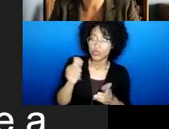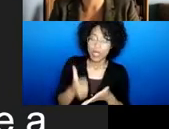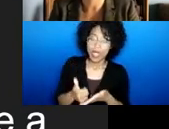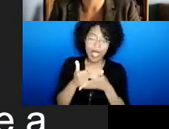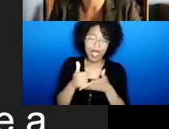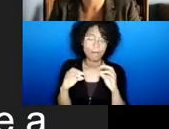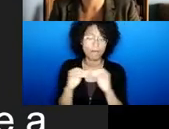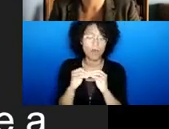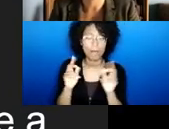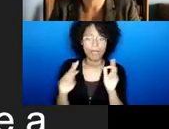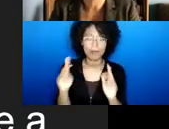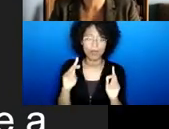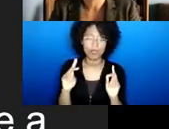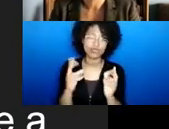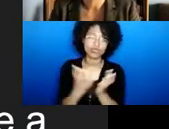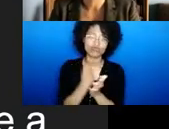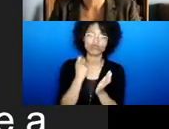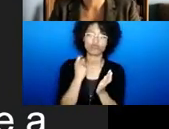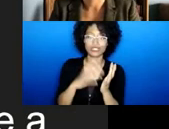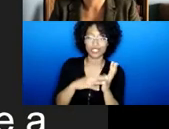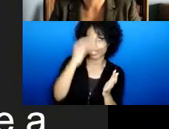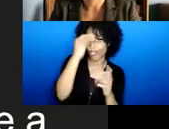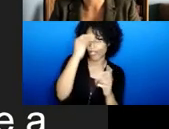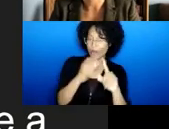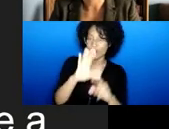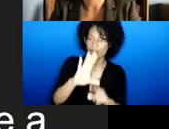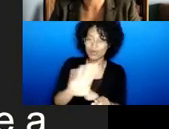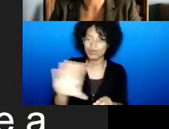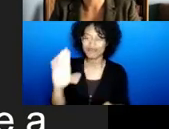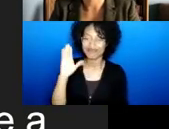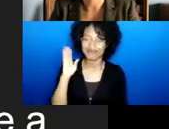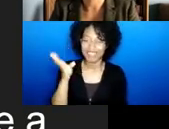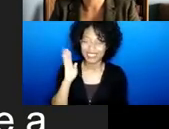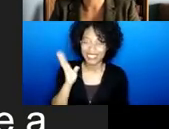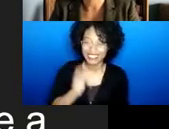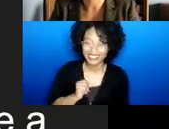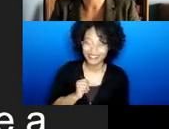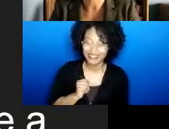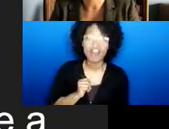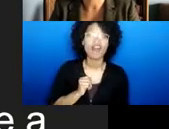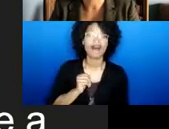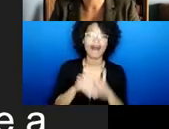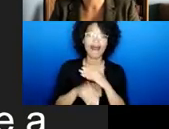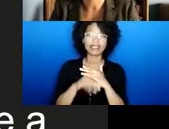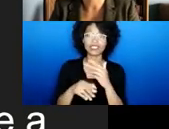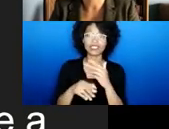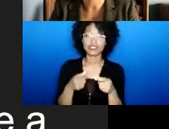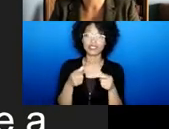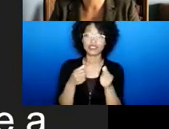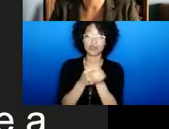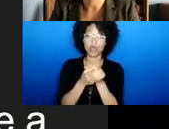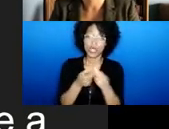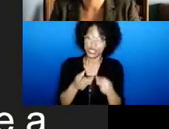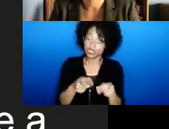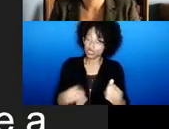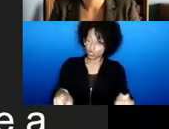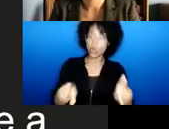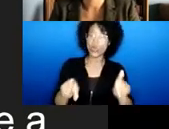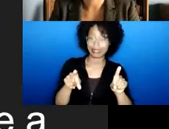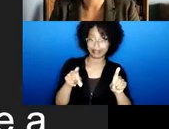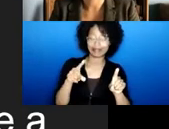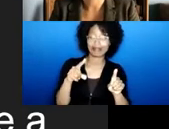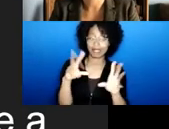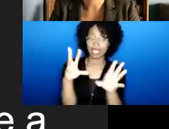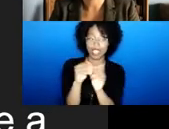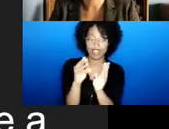your presentations have to offer. And there is access support during the conference and ombuds available as well. But